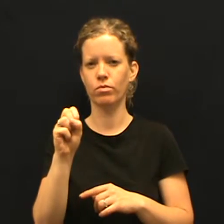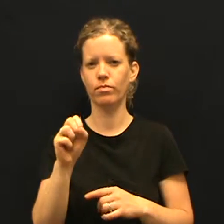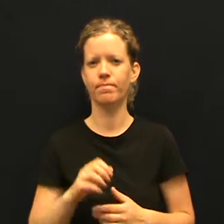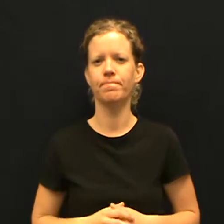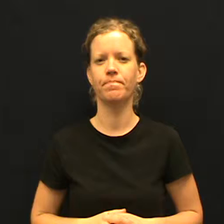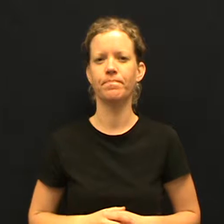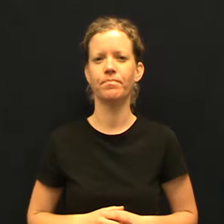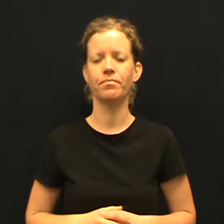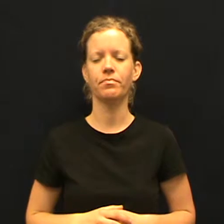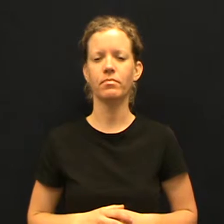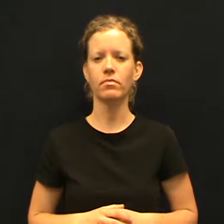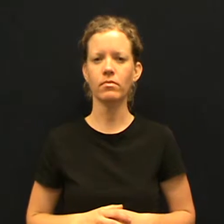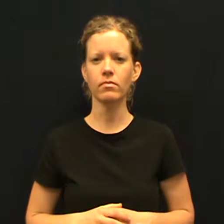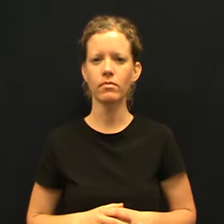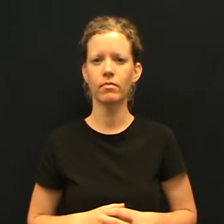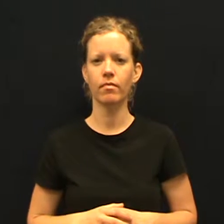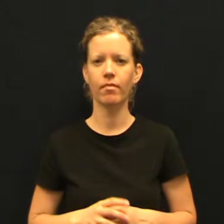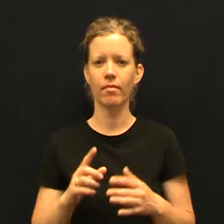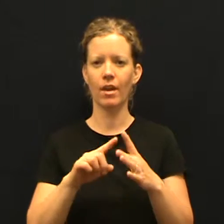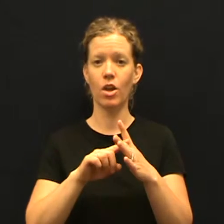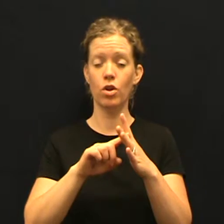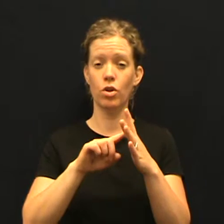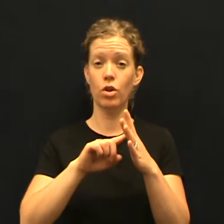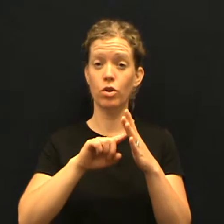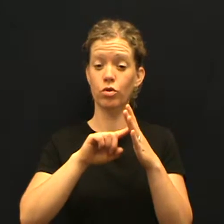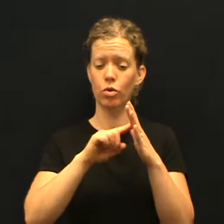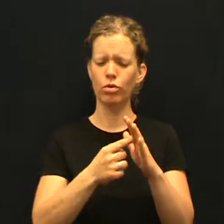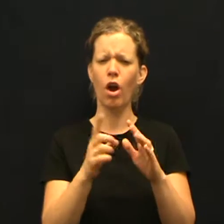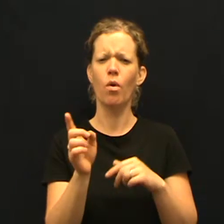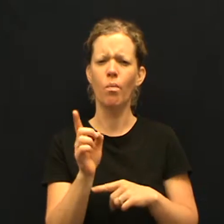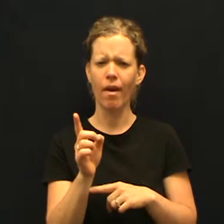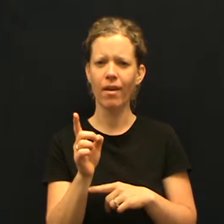So our starting point for the statement of cash flows when we're doing